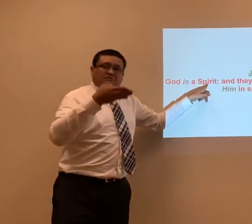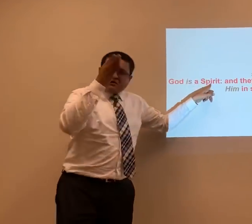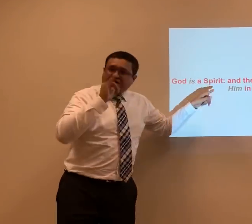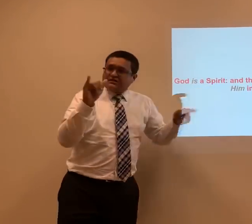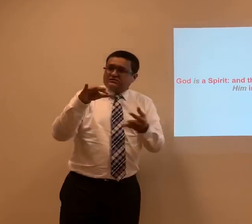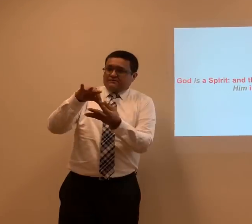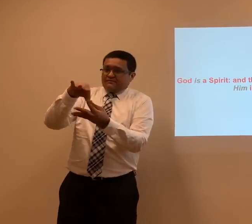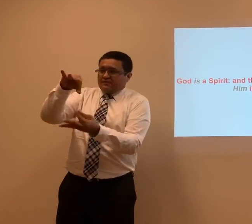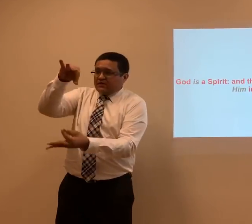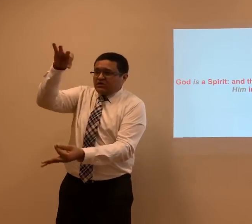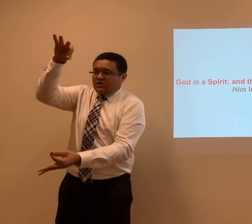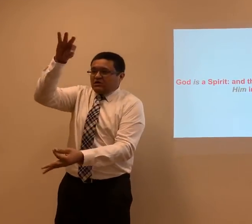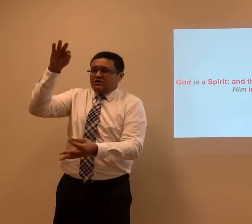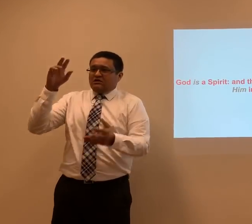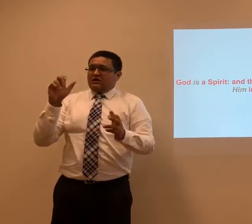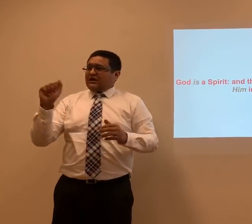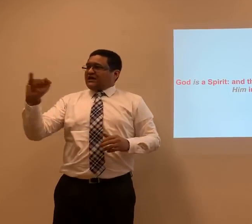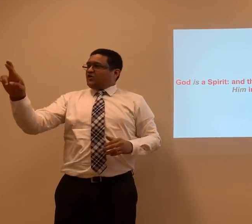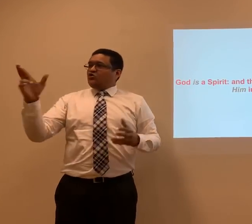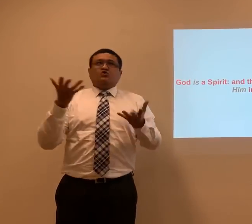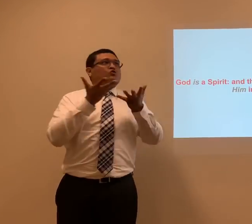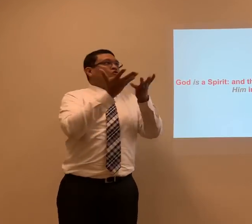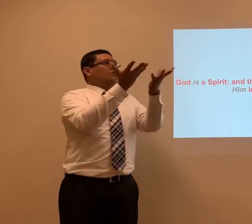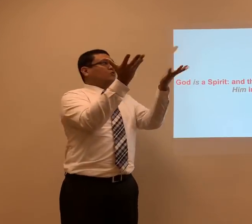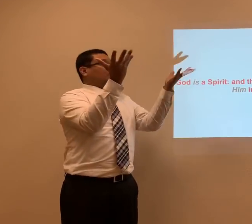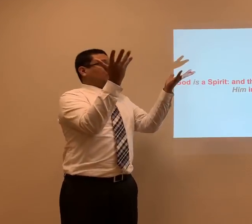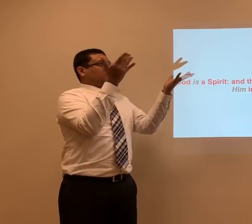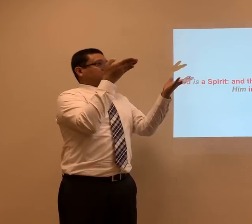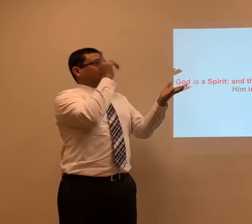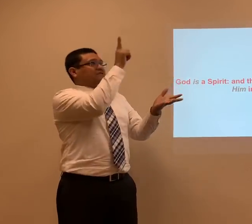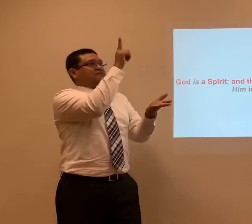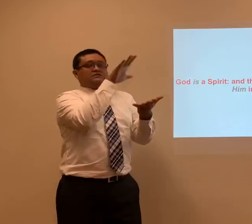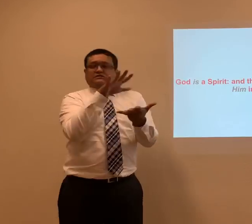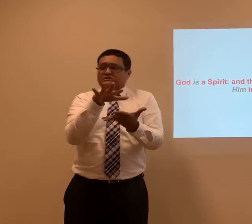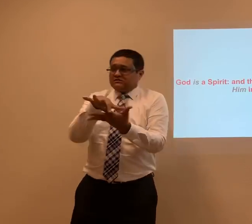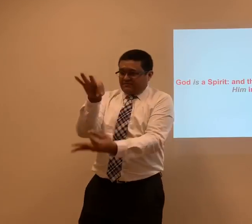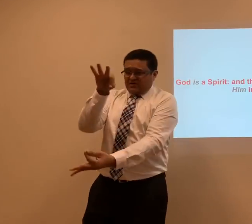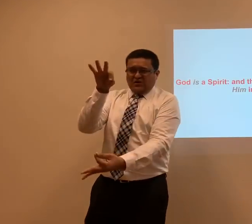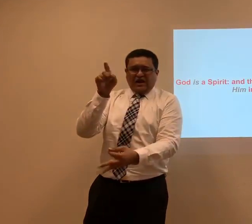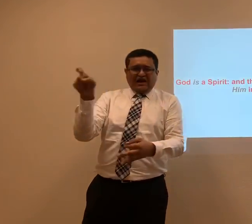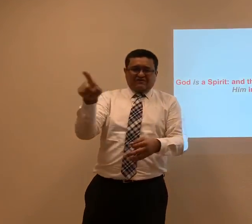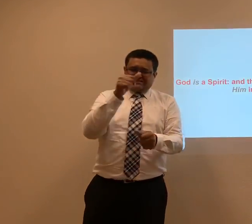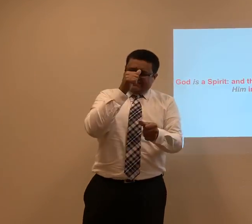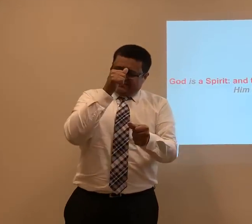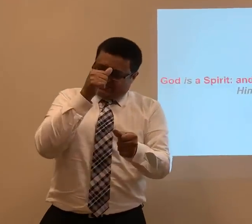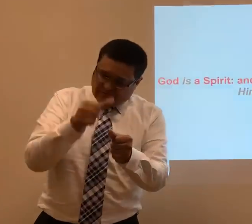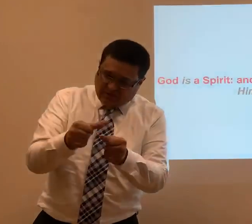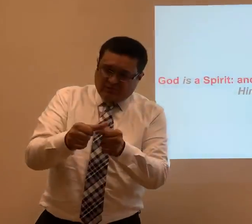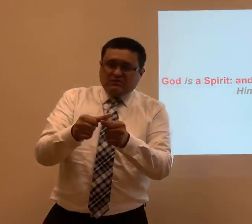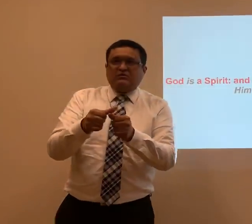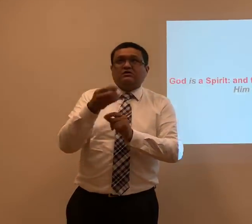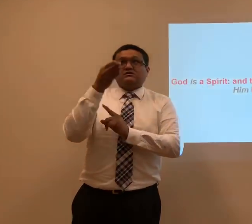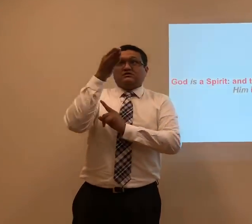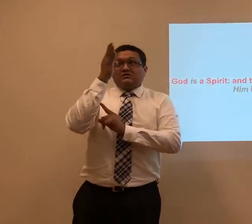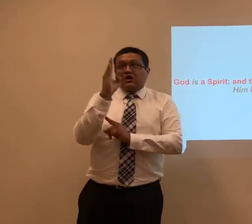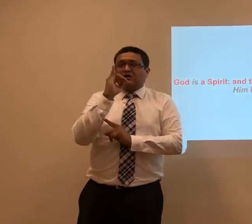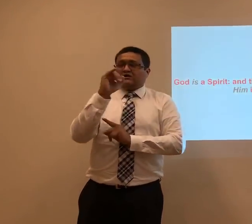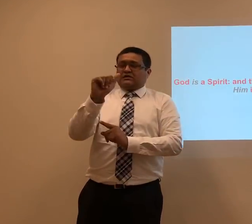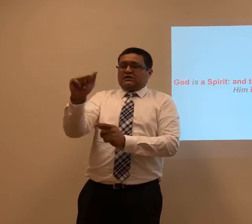But God is a spirit. And you can't see him. It's like the air. You can't see the air. And you have to remember that